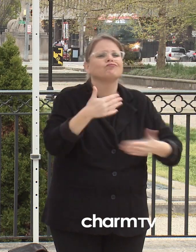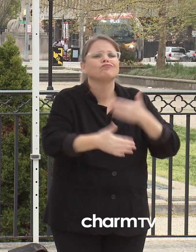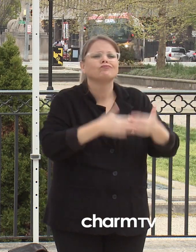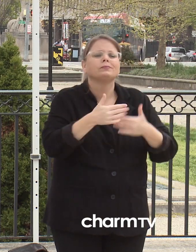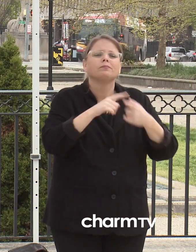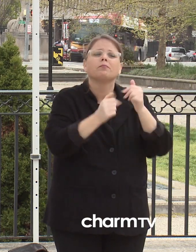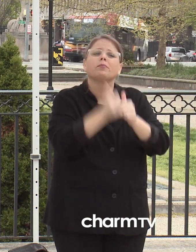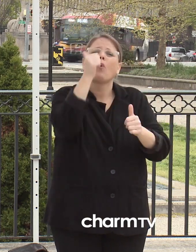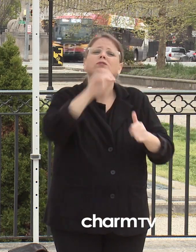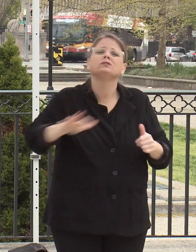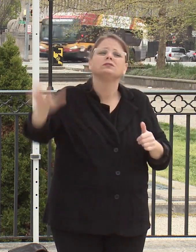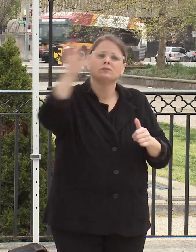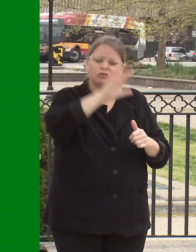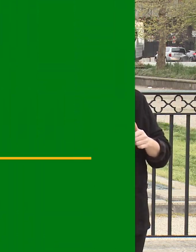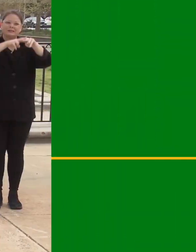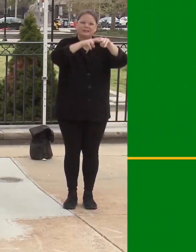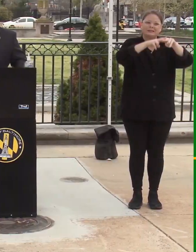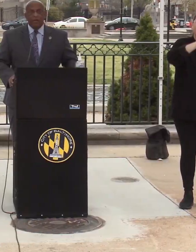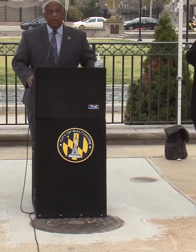Thank you.